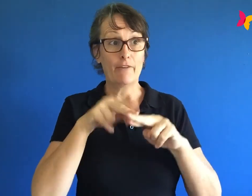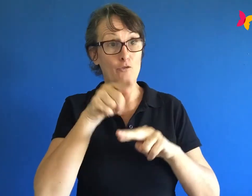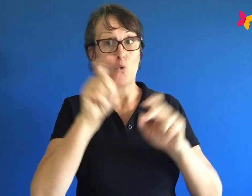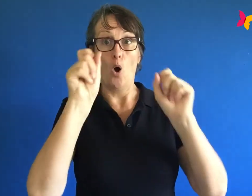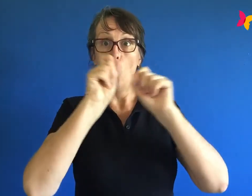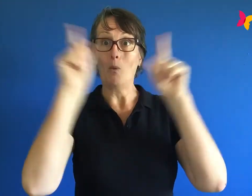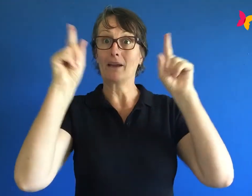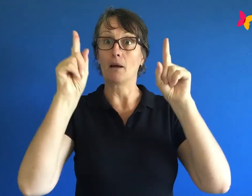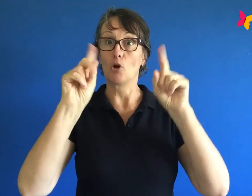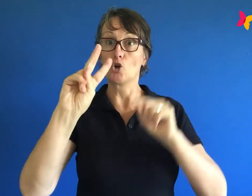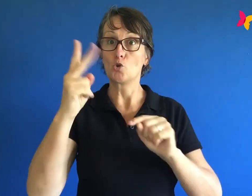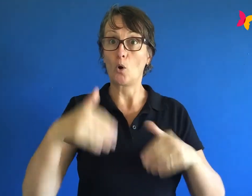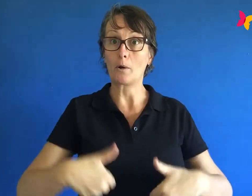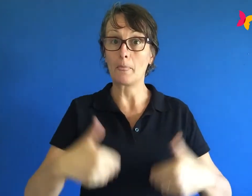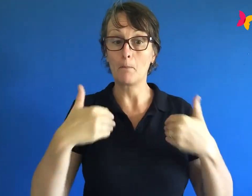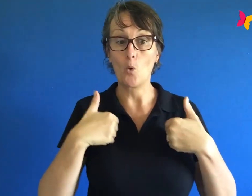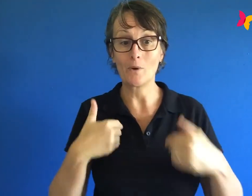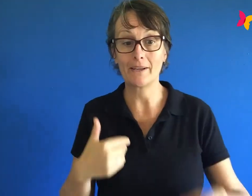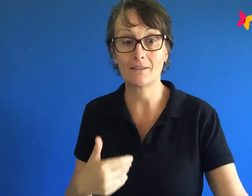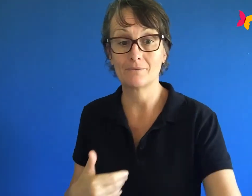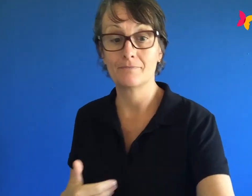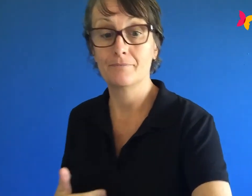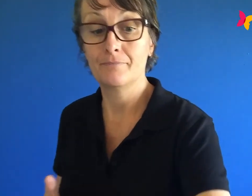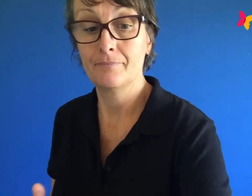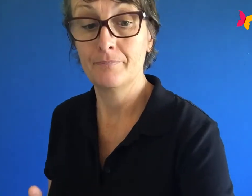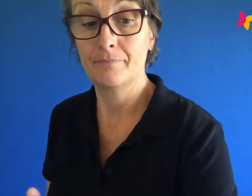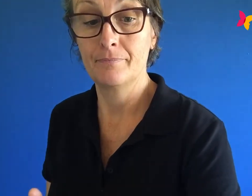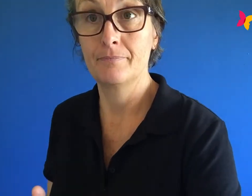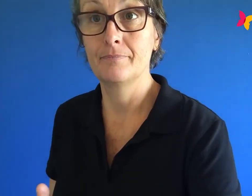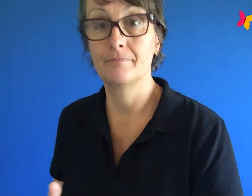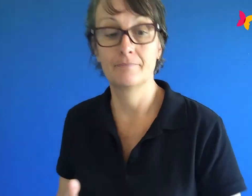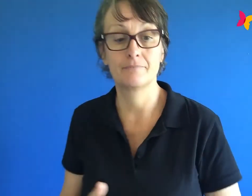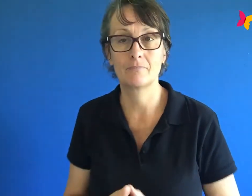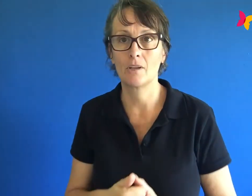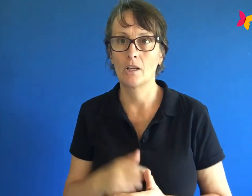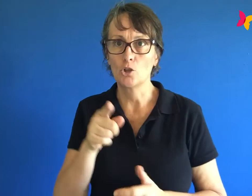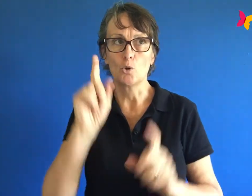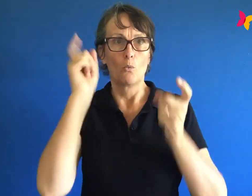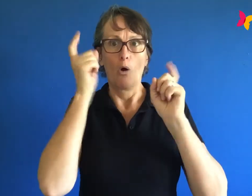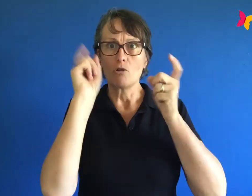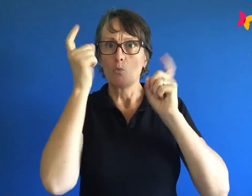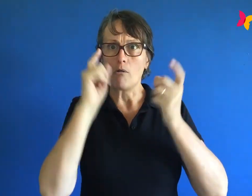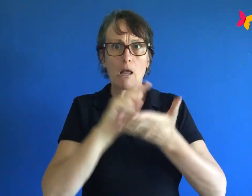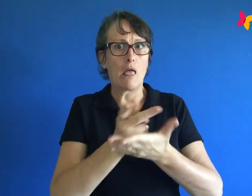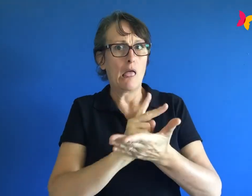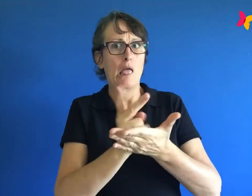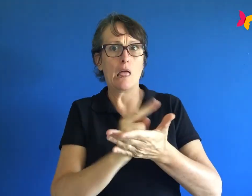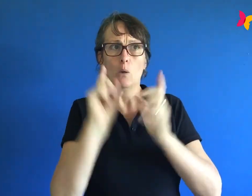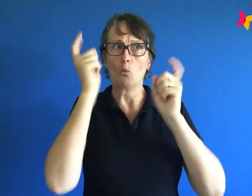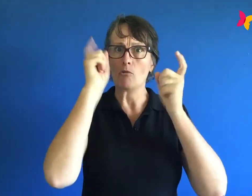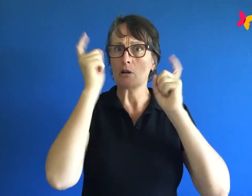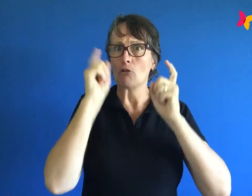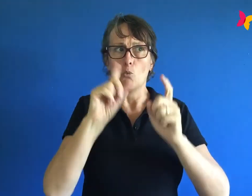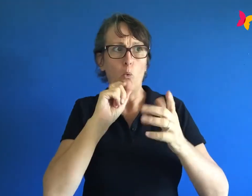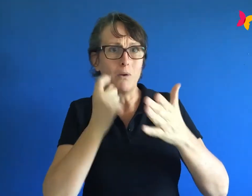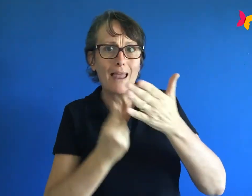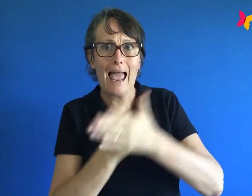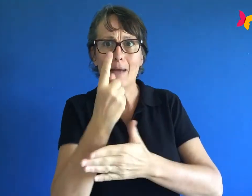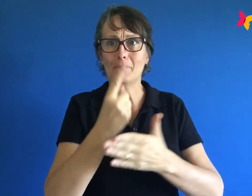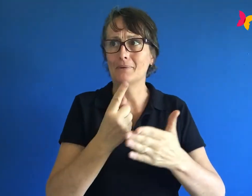I know they will be, fretting about what it is they may have done, or what's going to happen, or what